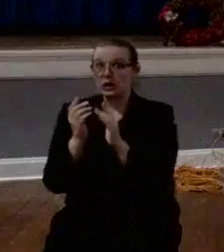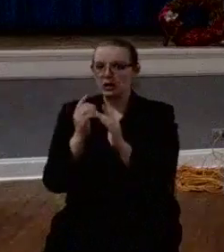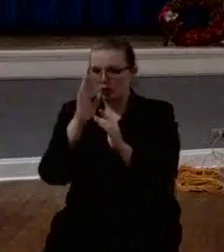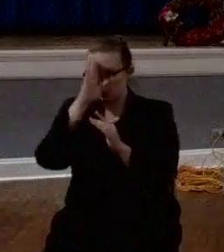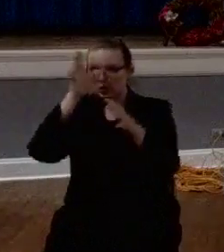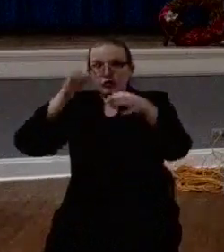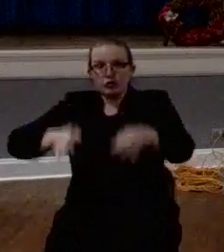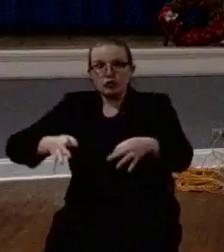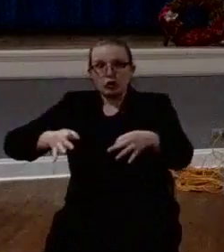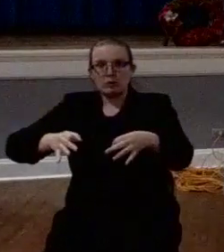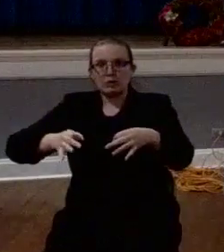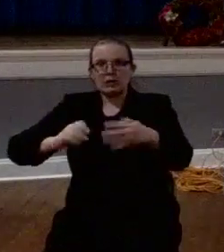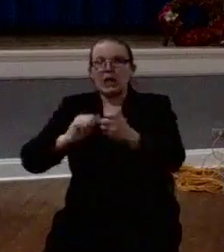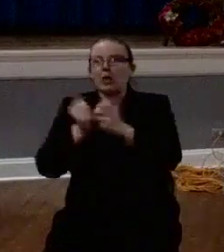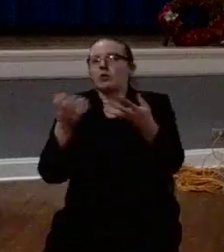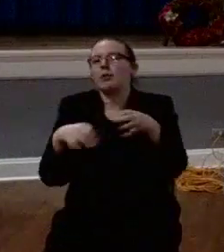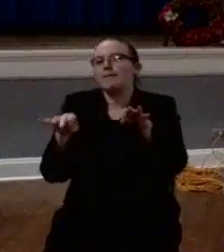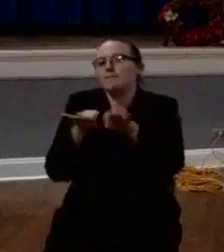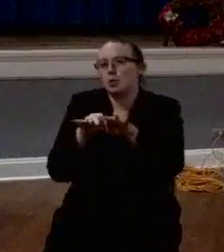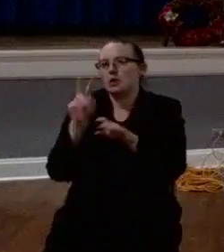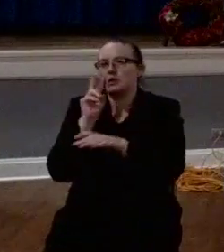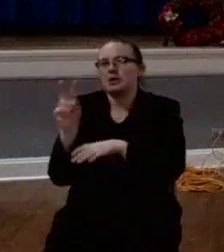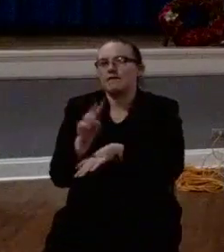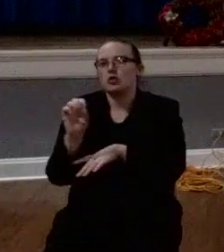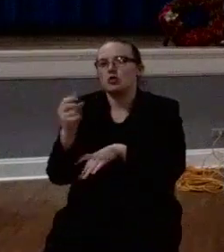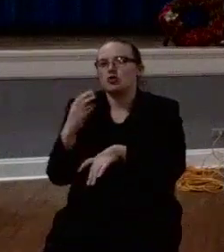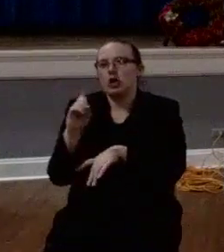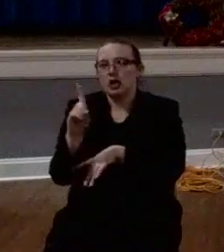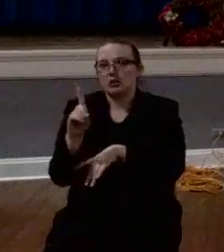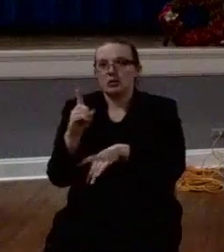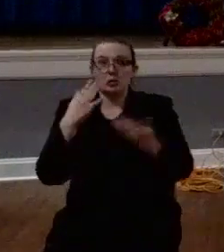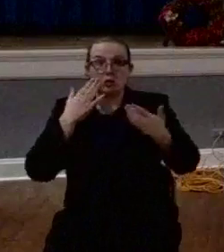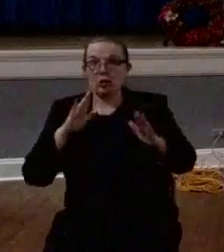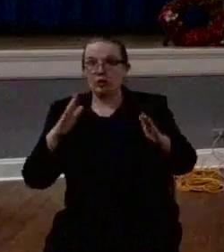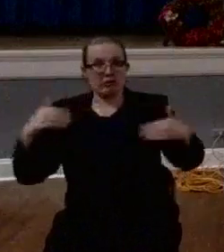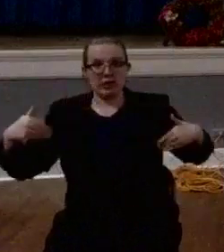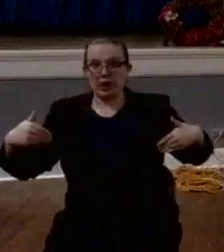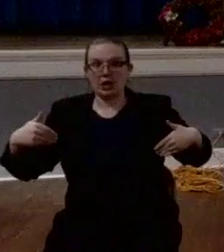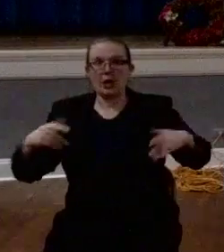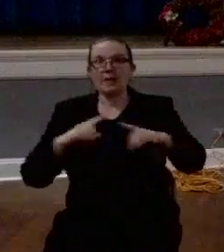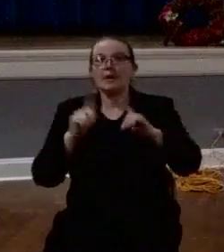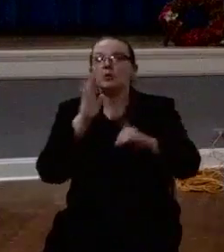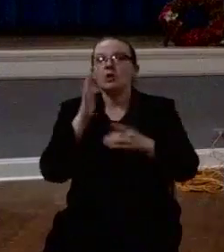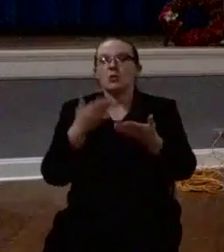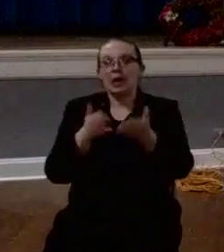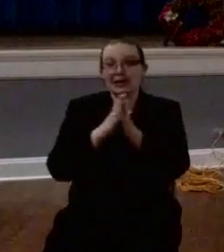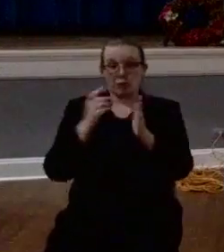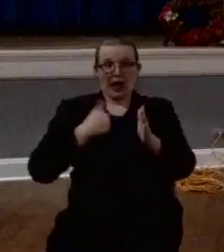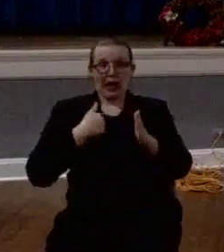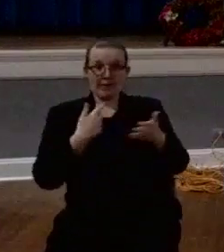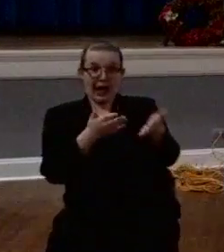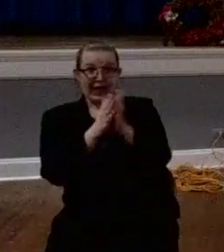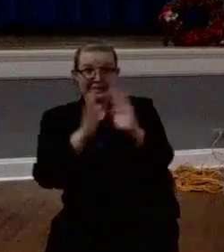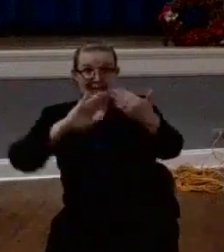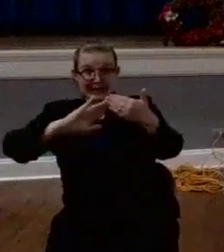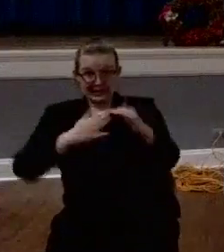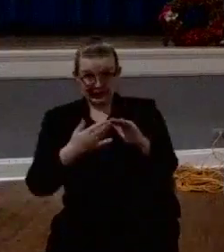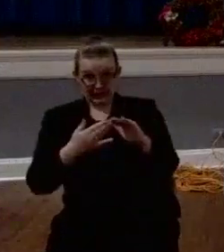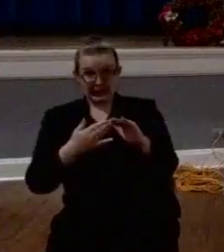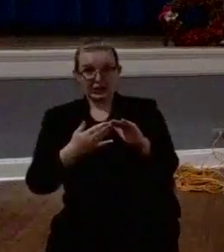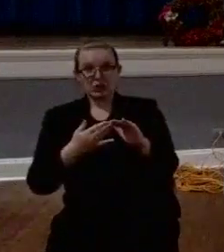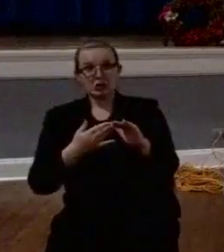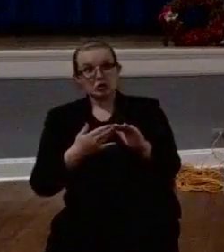the priority of those view sheds. So we don't know what they are, but I'm asking the city